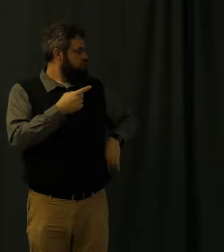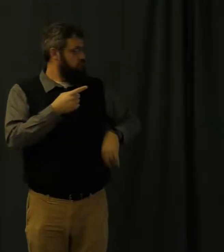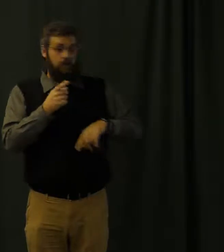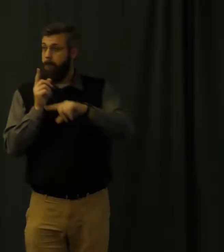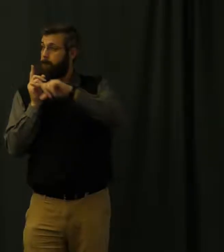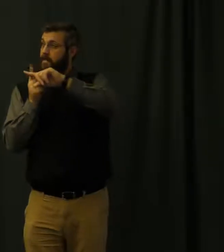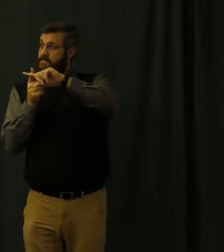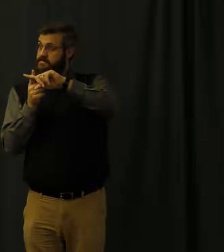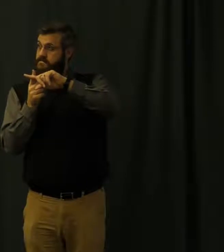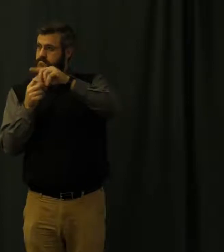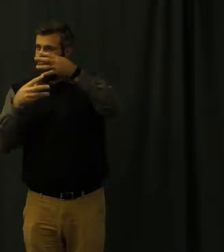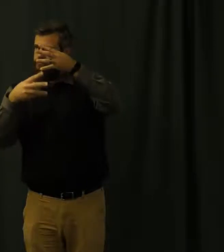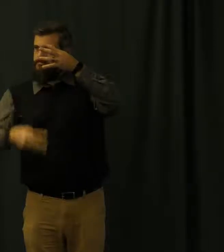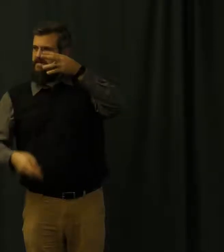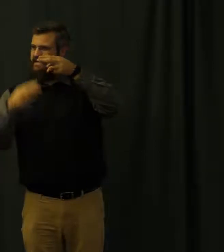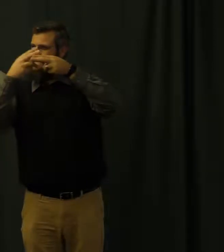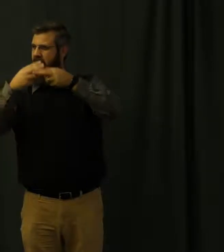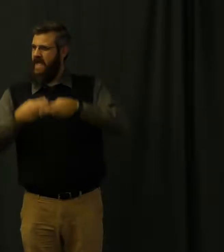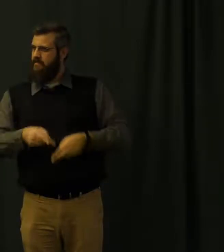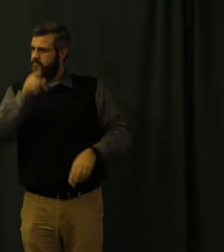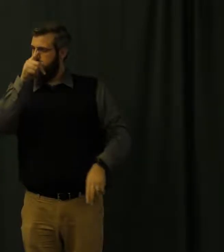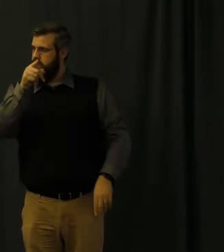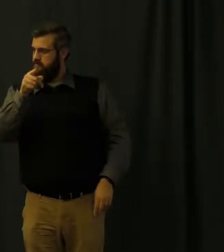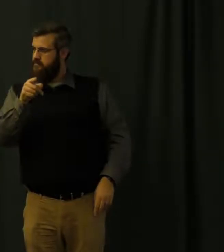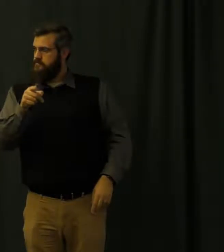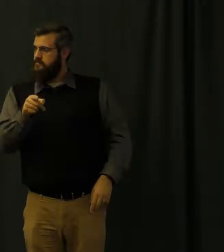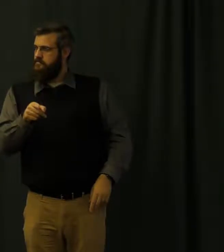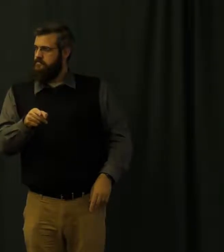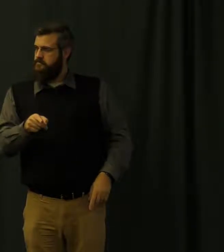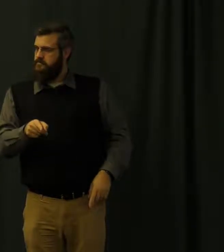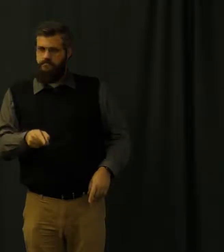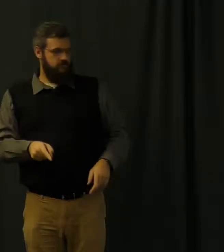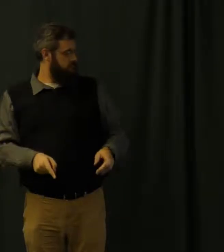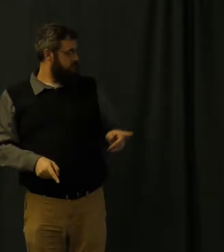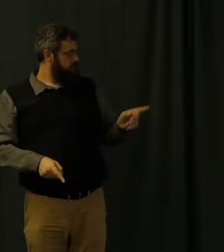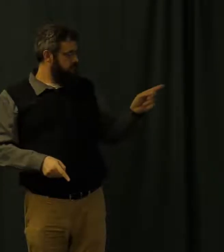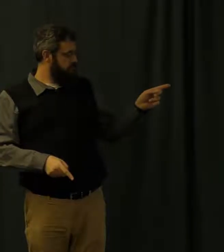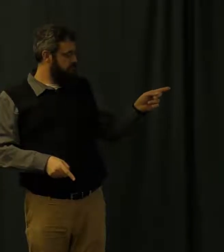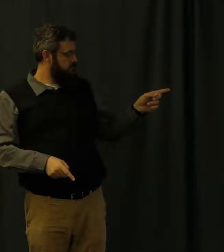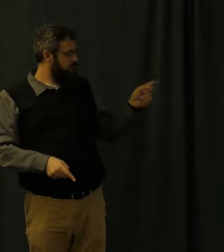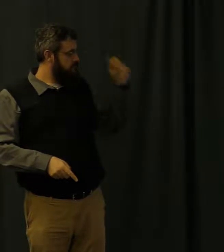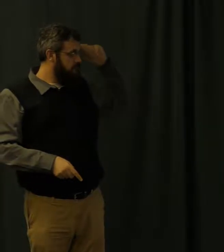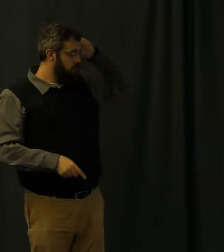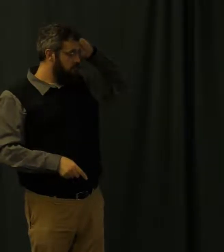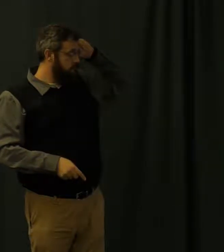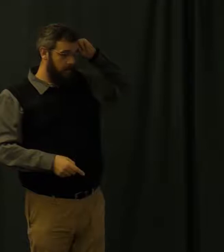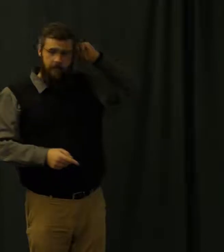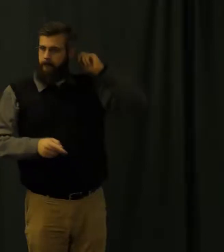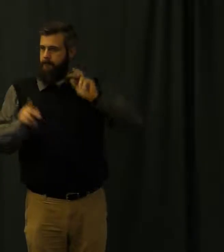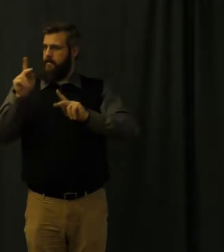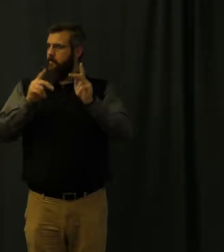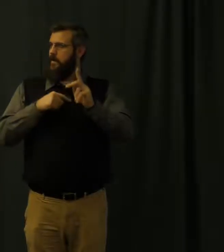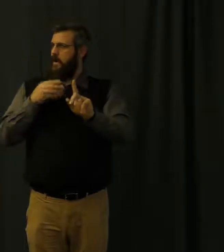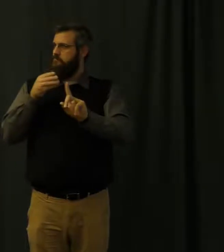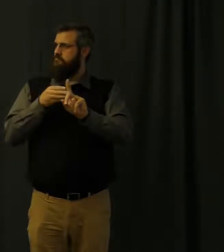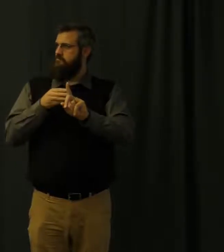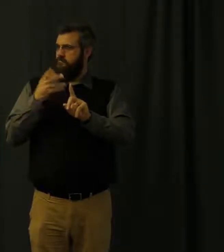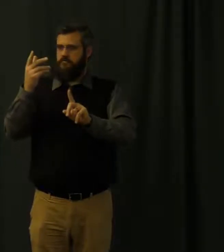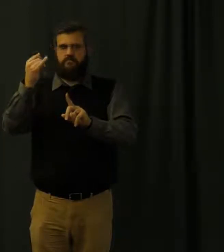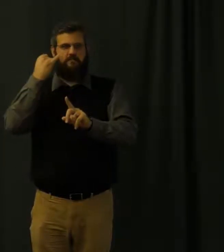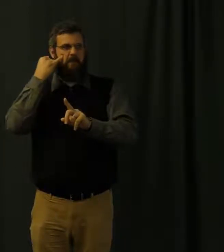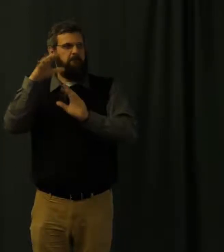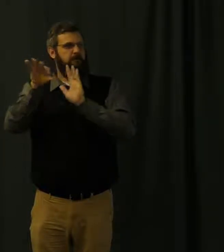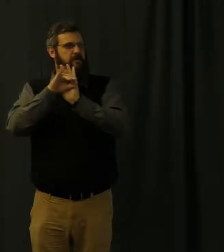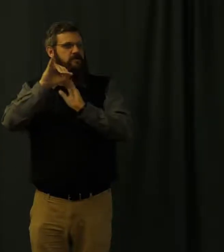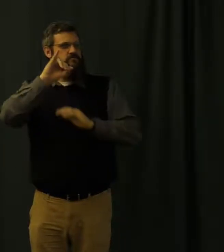That's kind of how you start. And then I get the last people I've communicated with in Gmail, actually. So if I pick Josh Leckenstein, who's